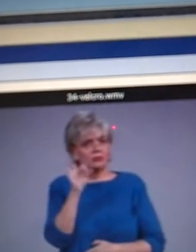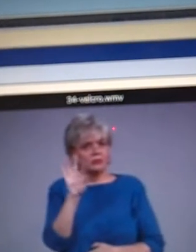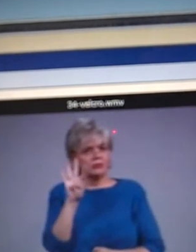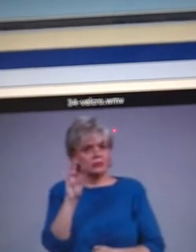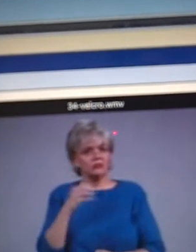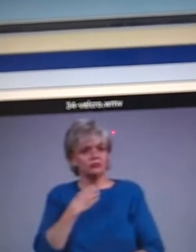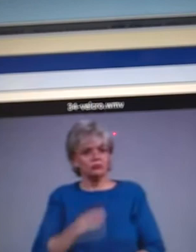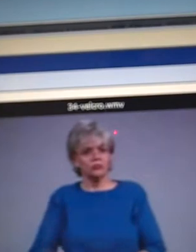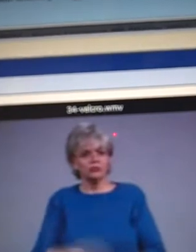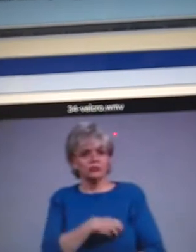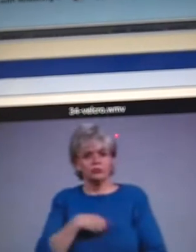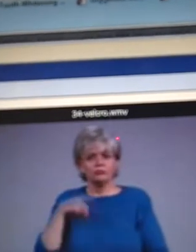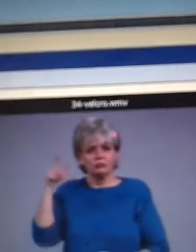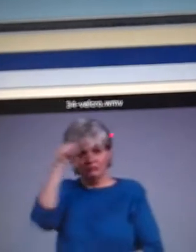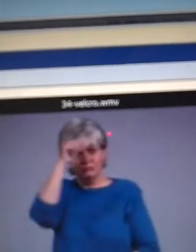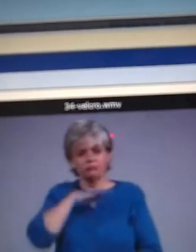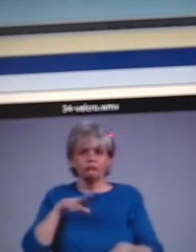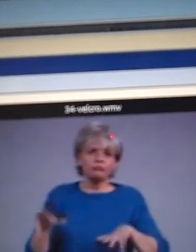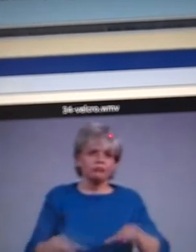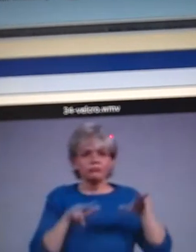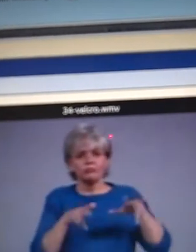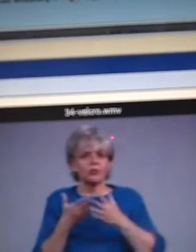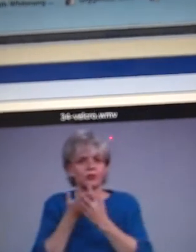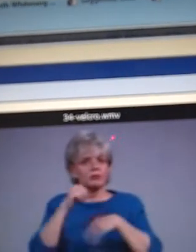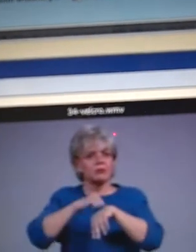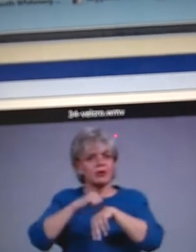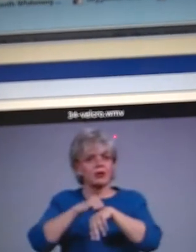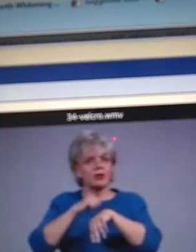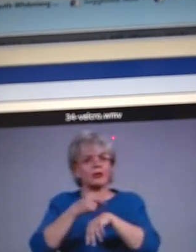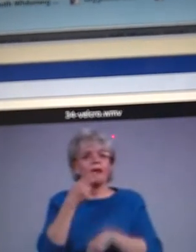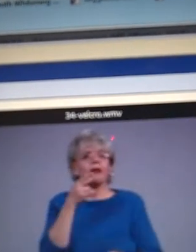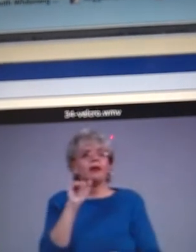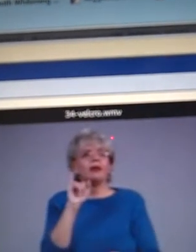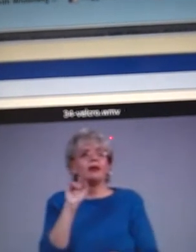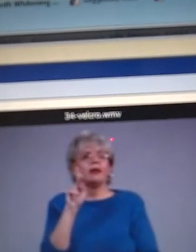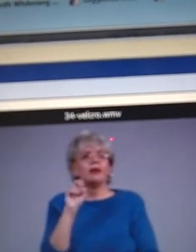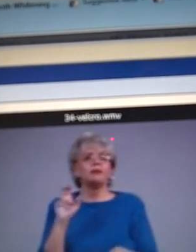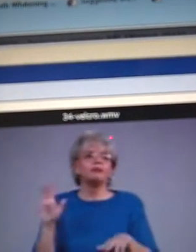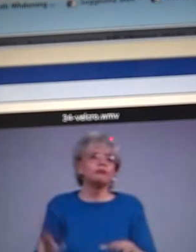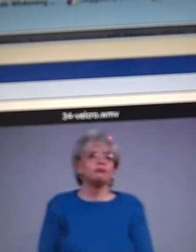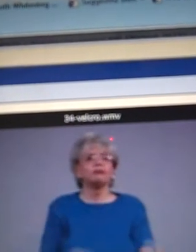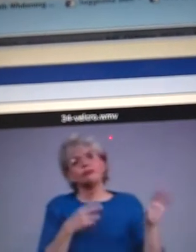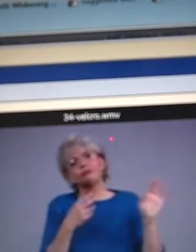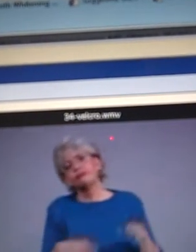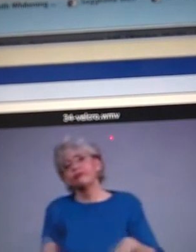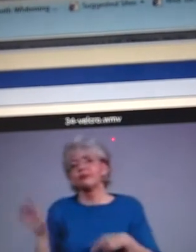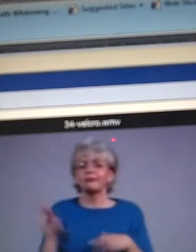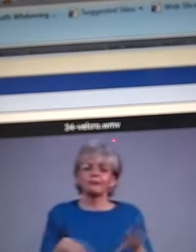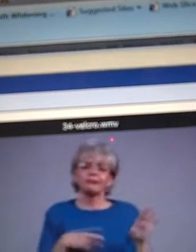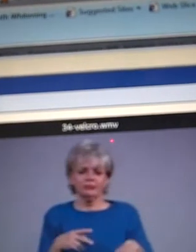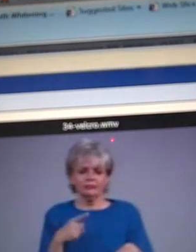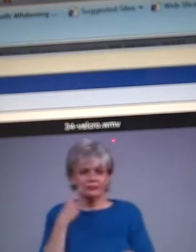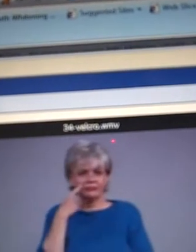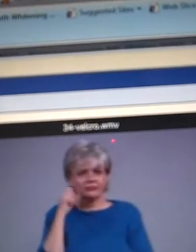Velcro was invented a long time ago, in the 1940s, by a man priest who was on a hike.